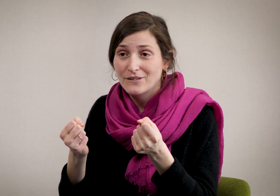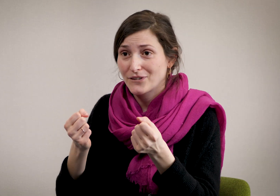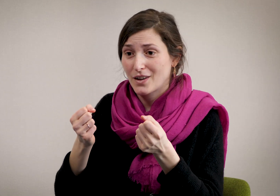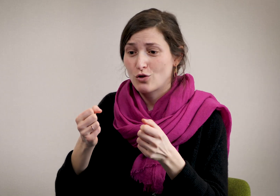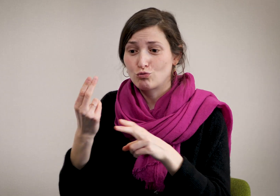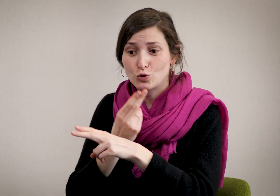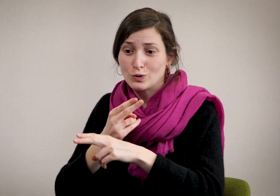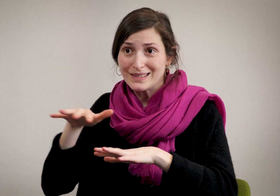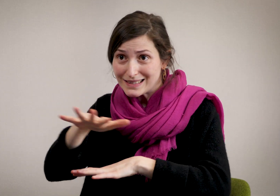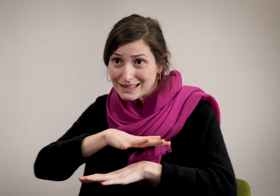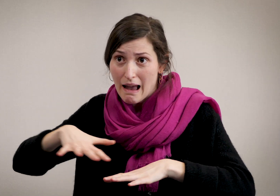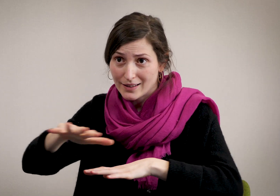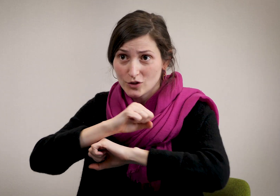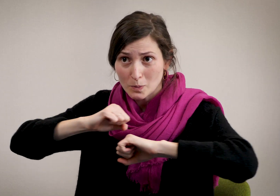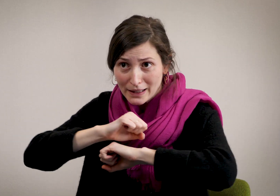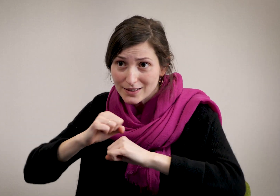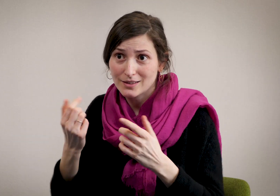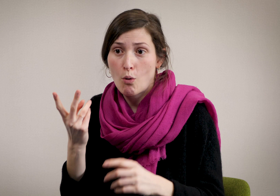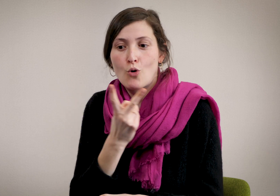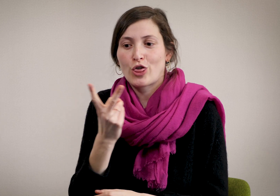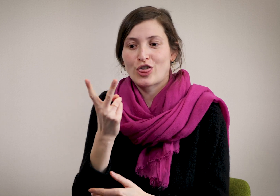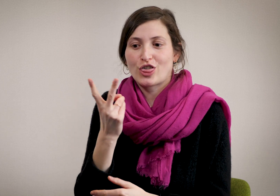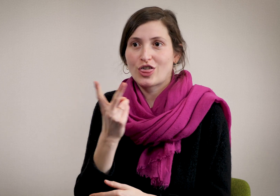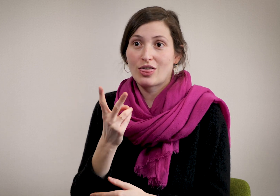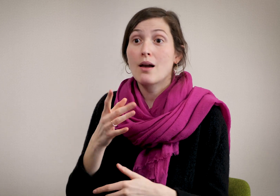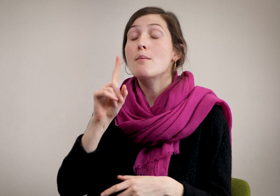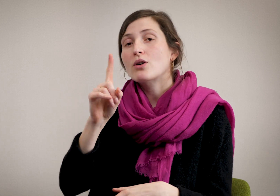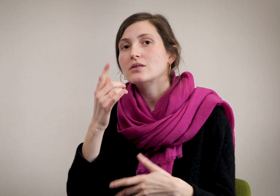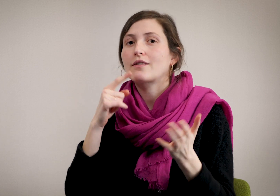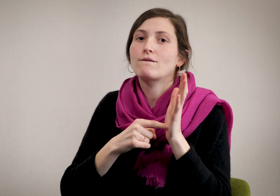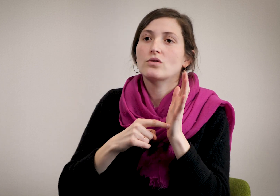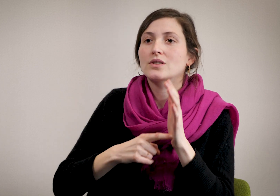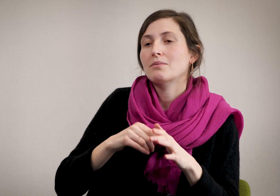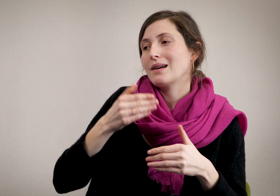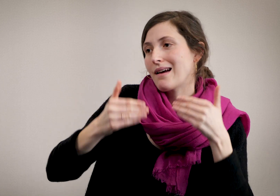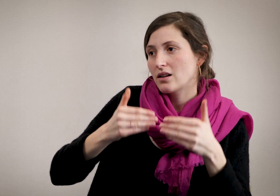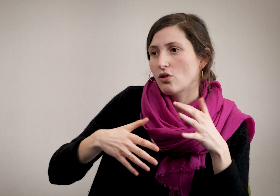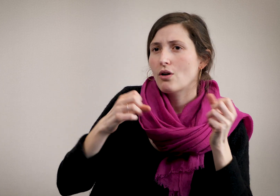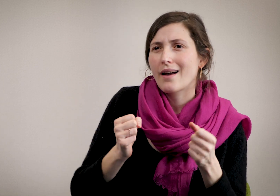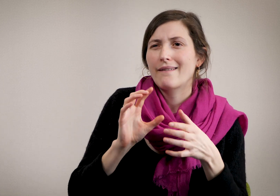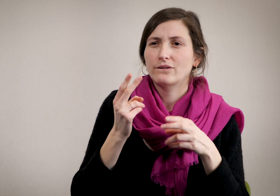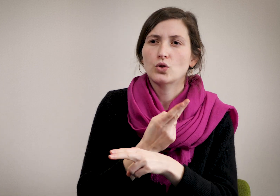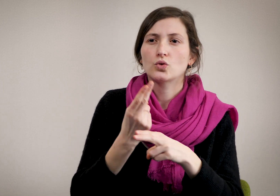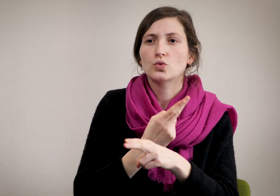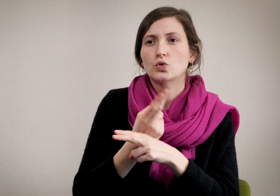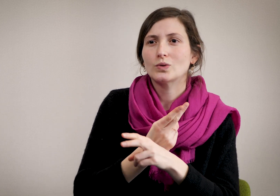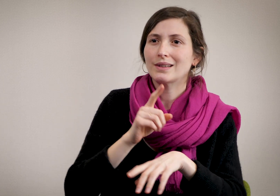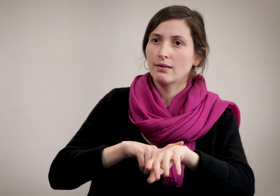do use space, but they use it differently when referring to time, for example. So in Katakolok, the expression of time is related to